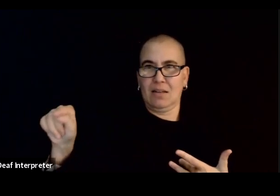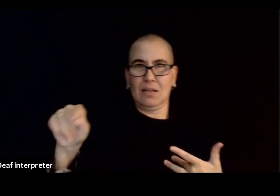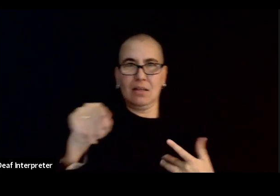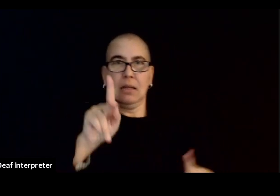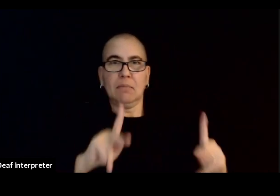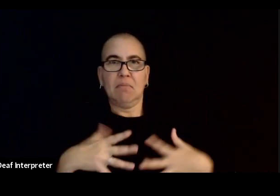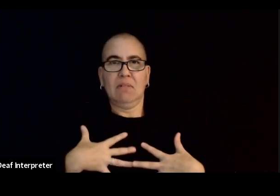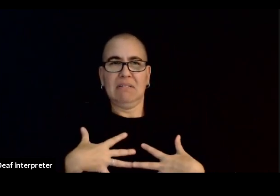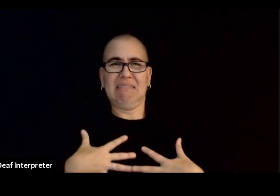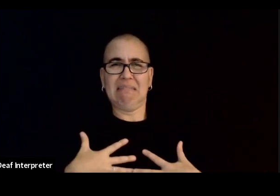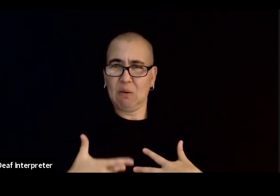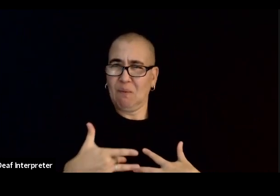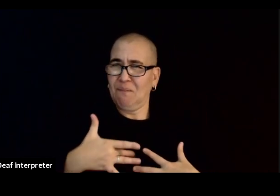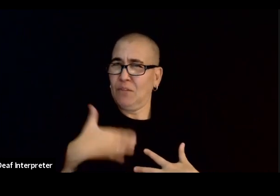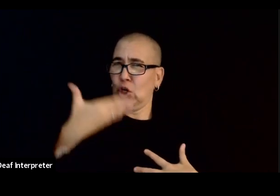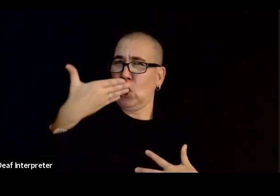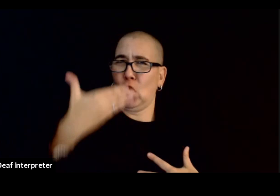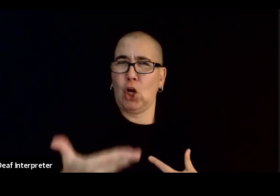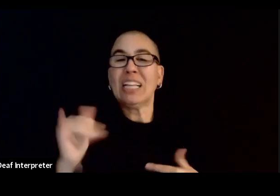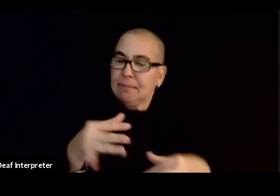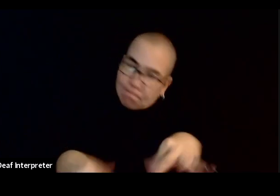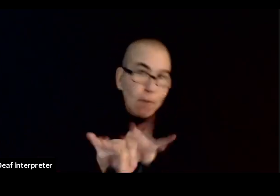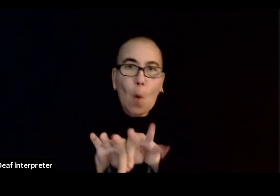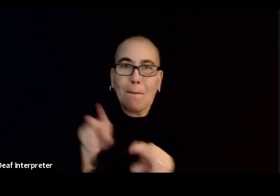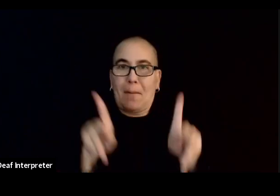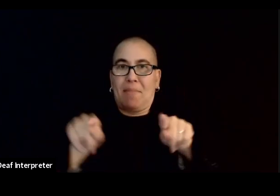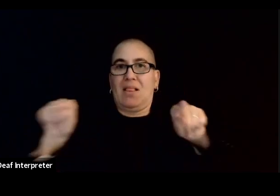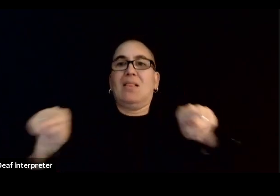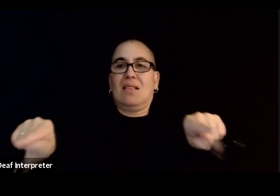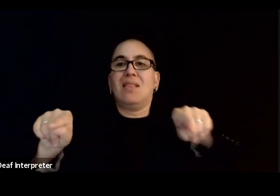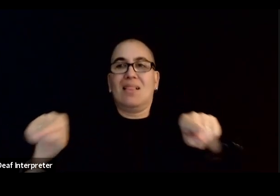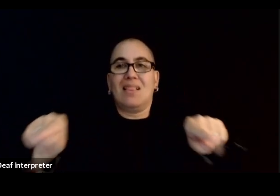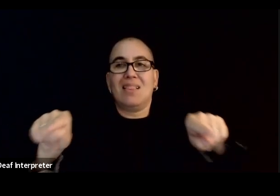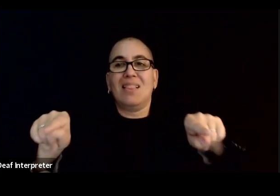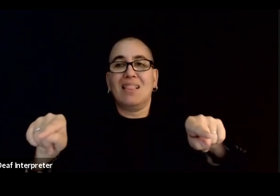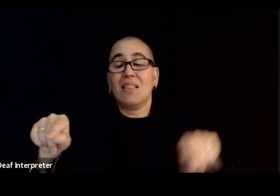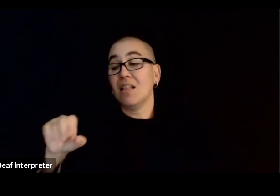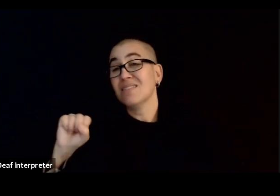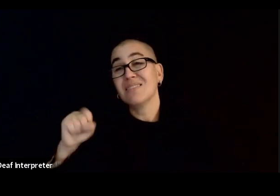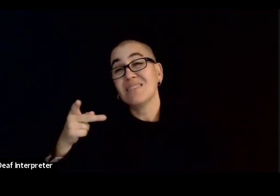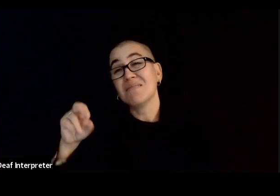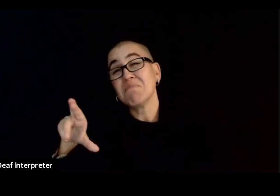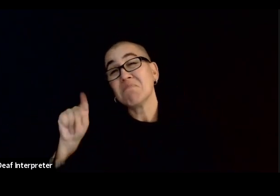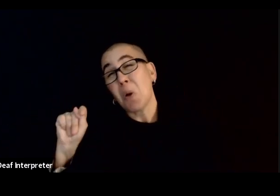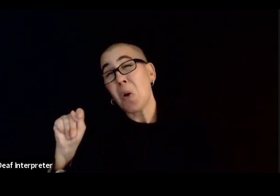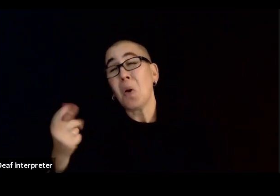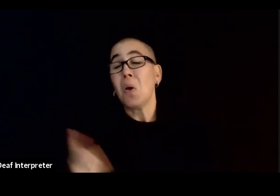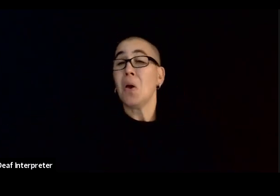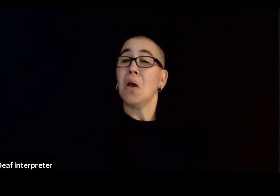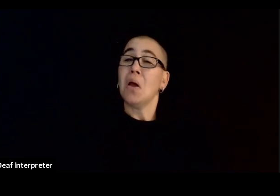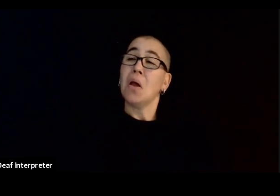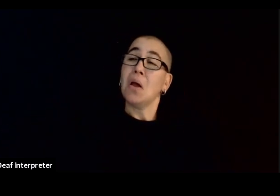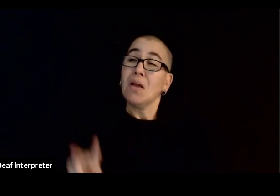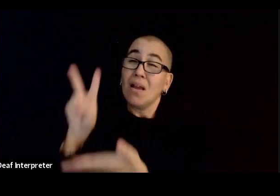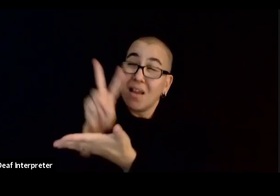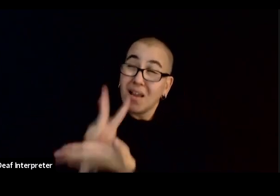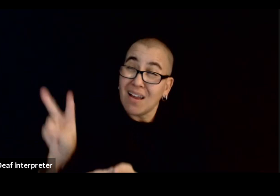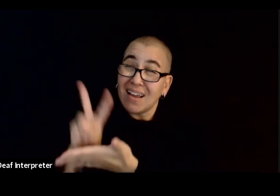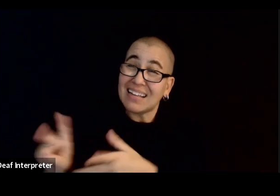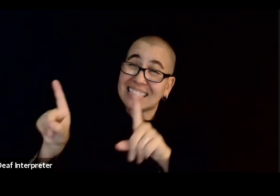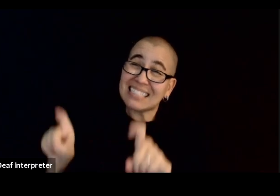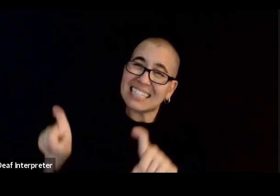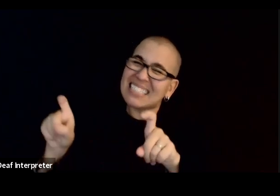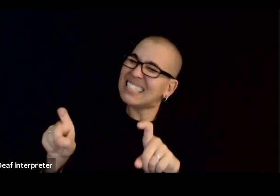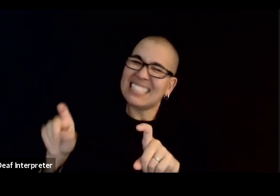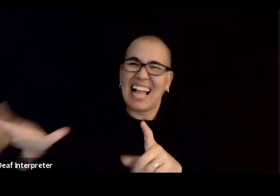tested, and that we really prioritize testing for those populations. And certainly right now, the capacity that we have is allowing